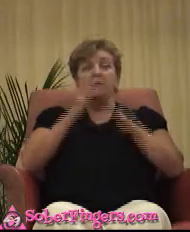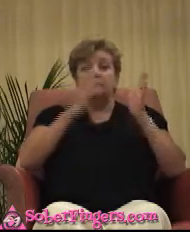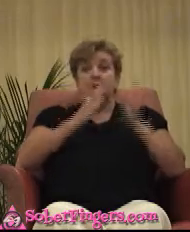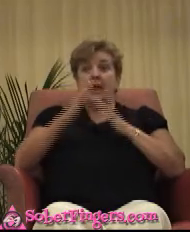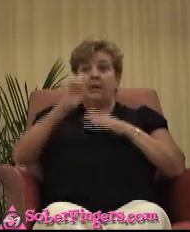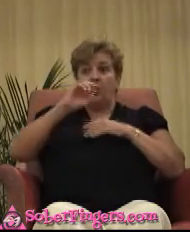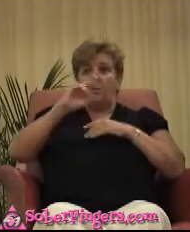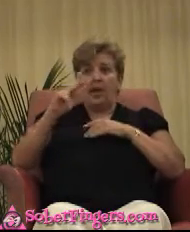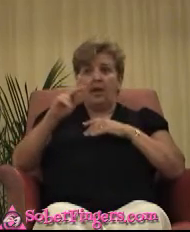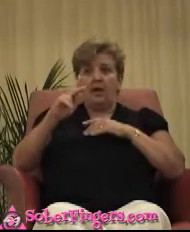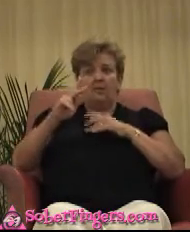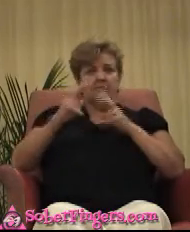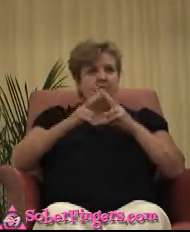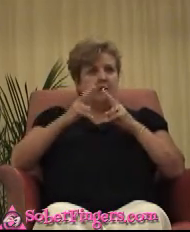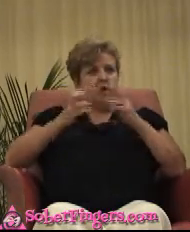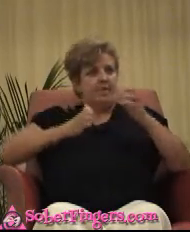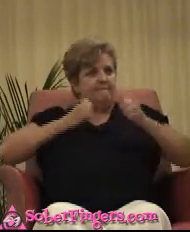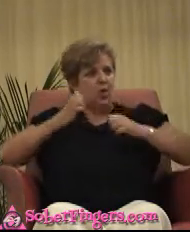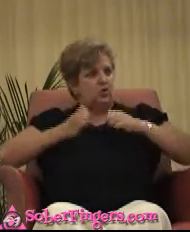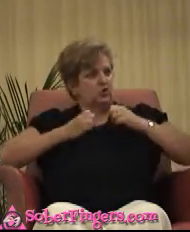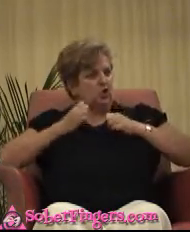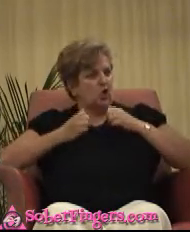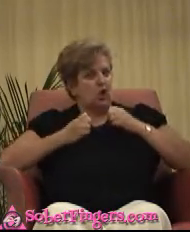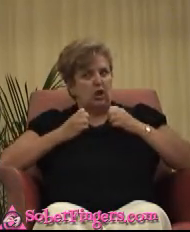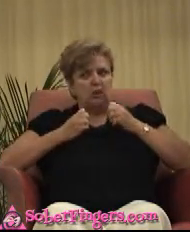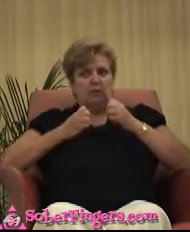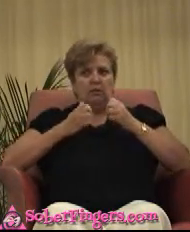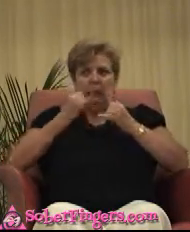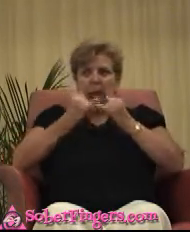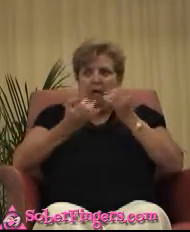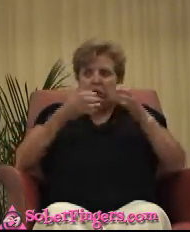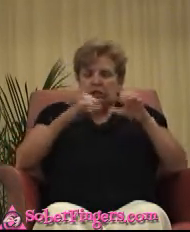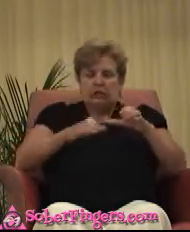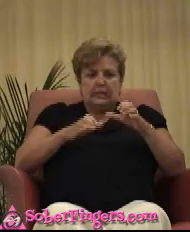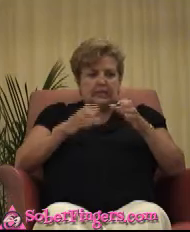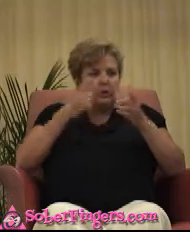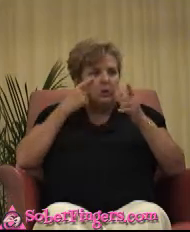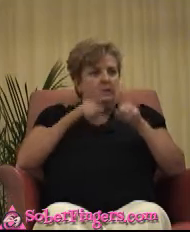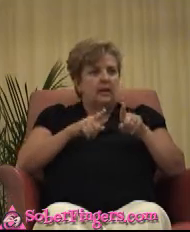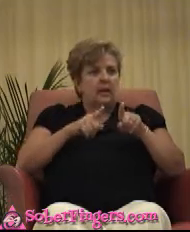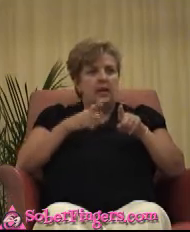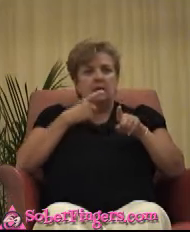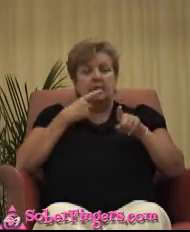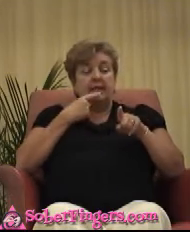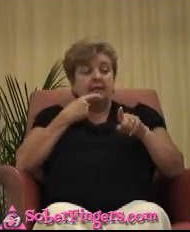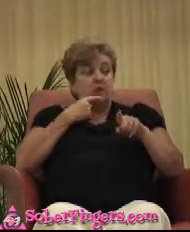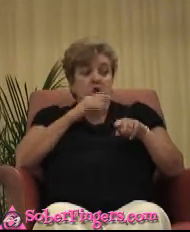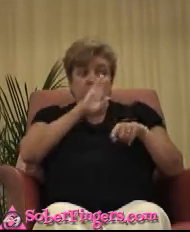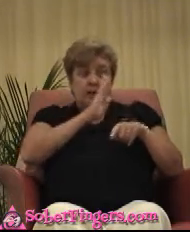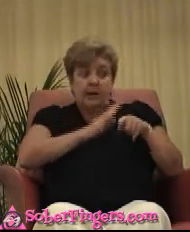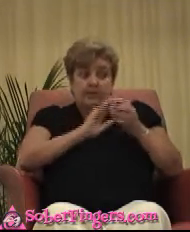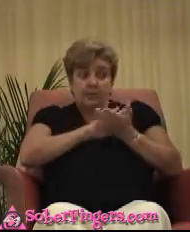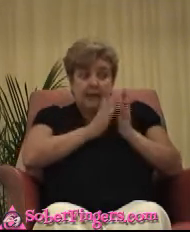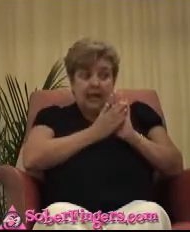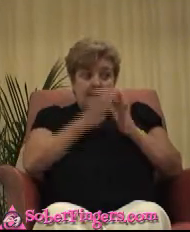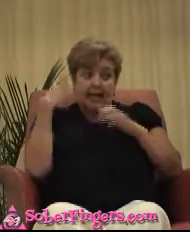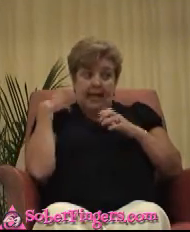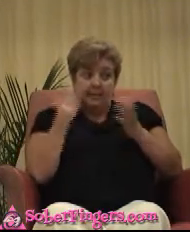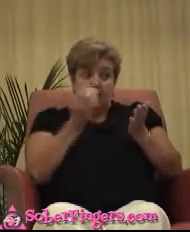in a very emotional signing ceremony, last chance agreement. Never be a captain again. I said, that's fine, I don't care. Giving back